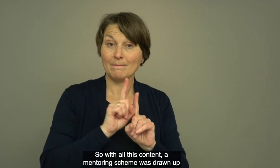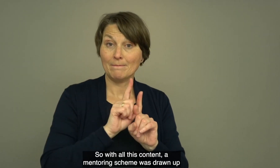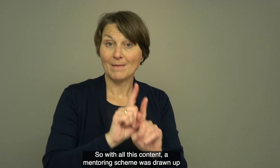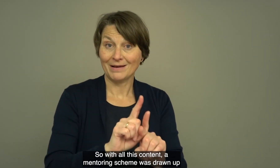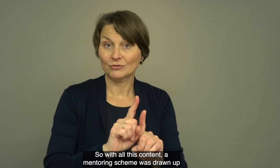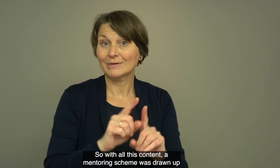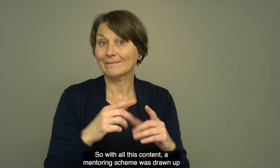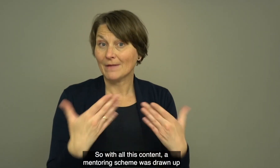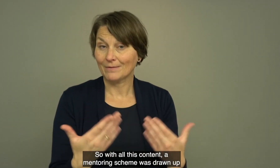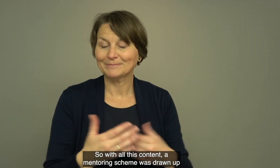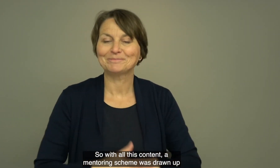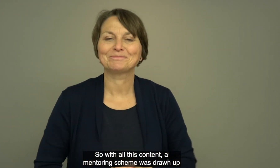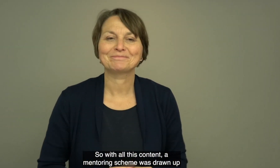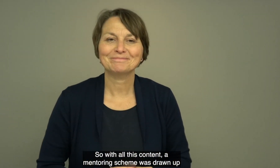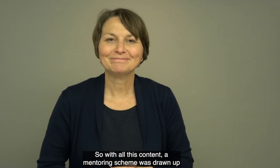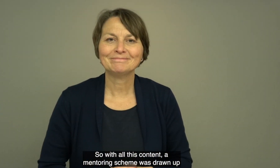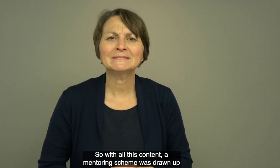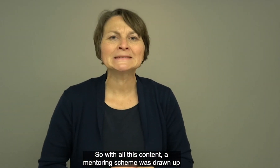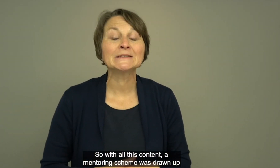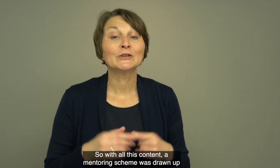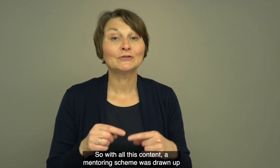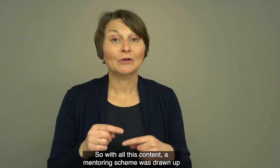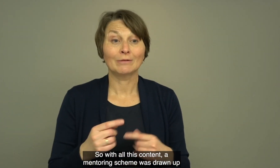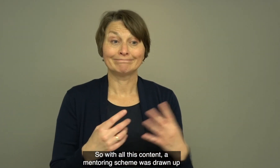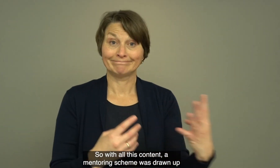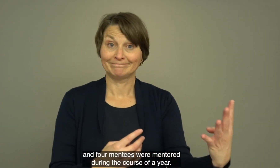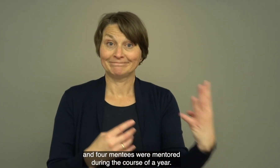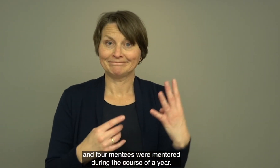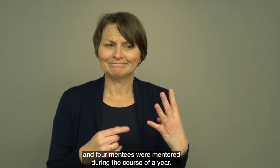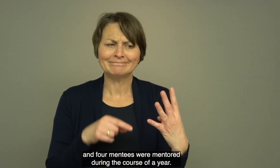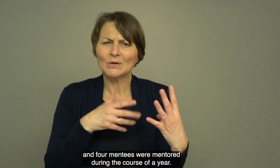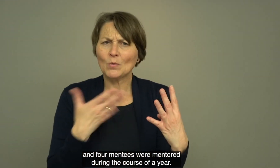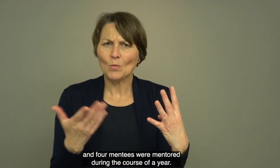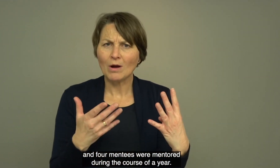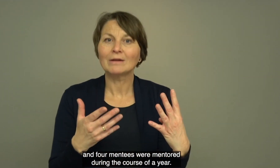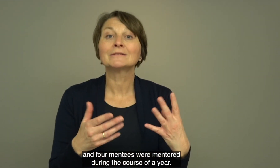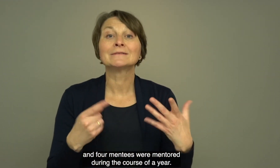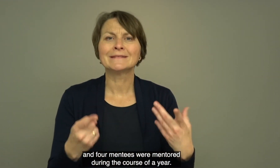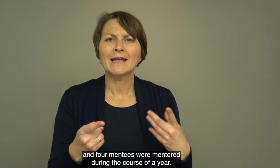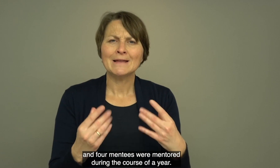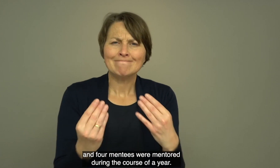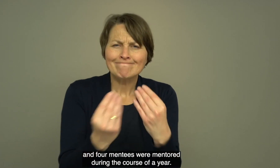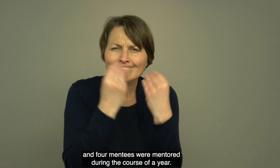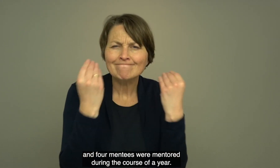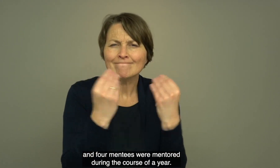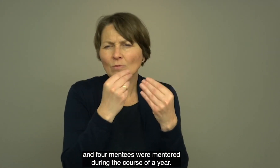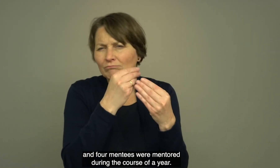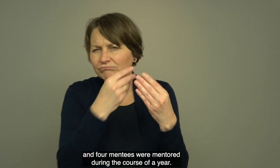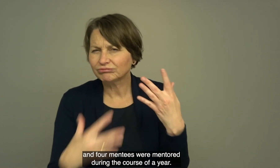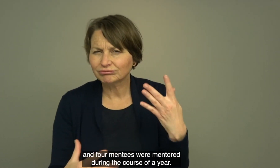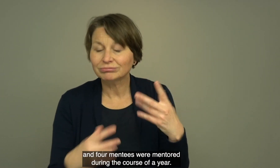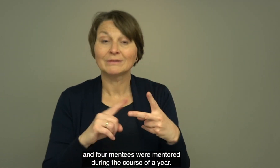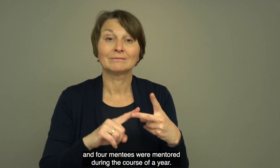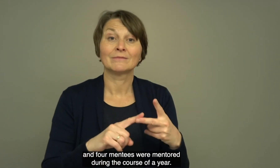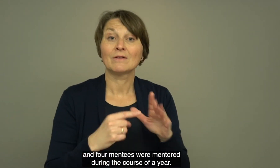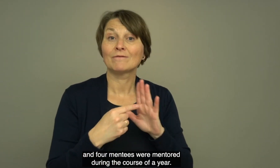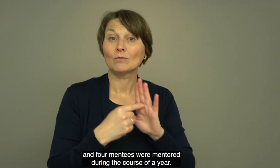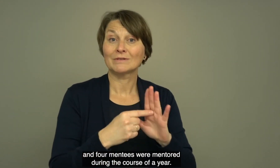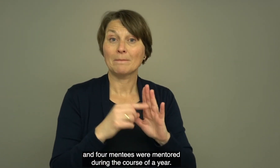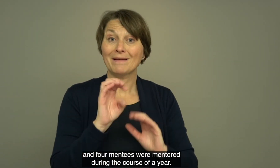this content, a mentoring scheme was drawn up and 4 mentees were mentored during the course of a